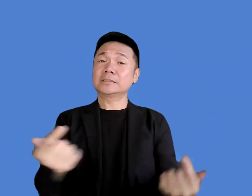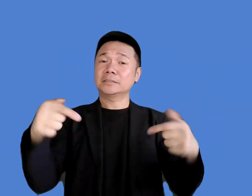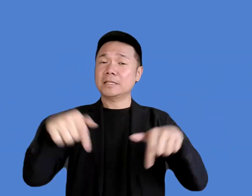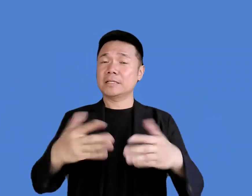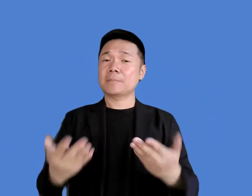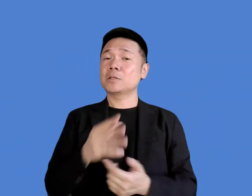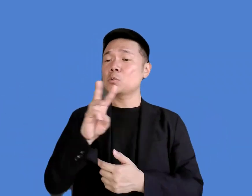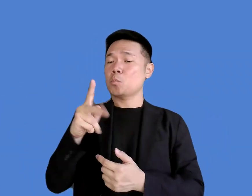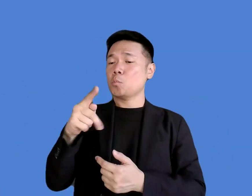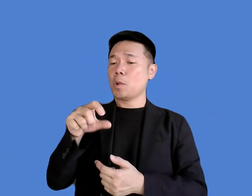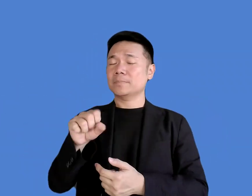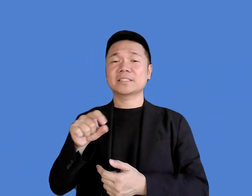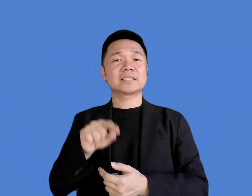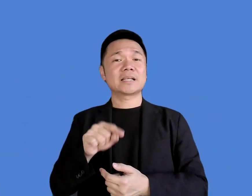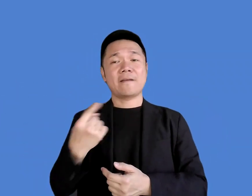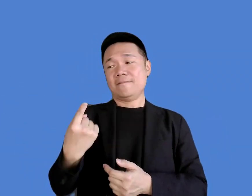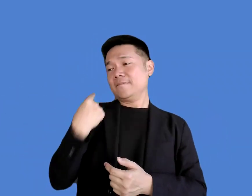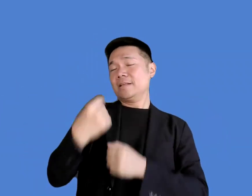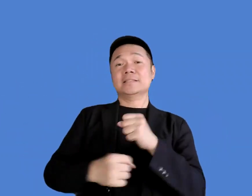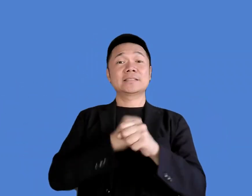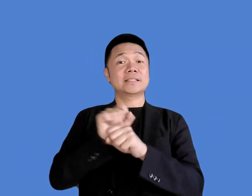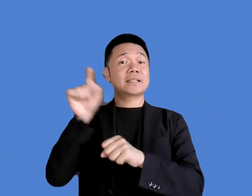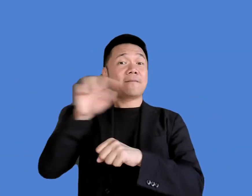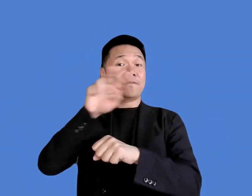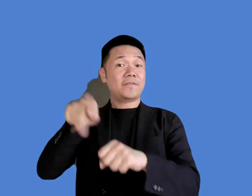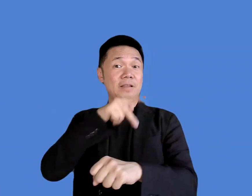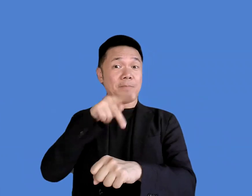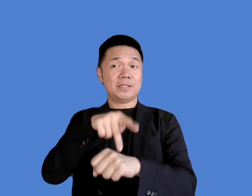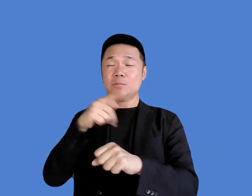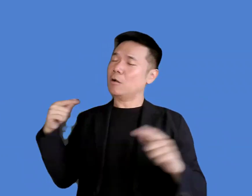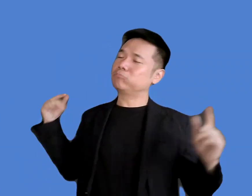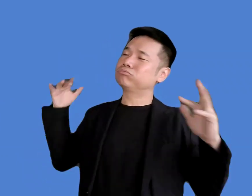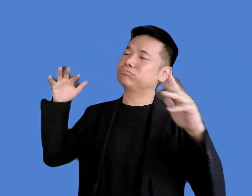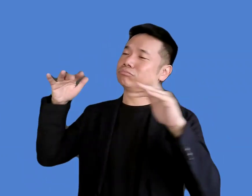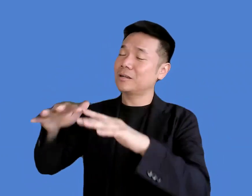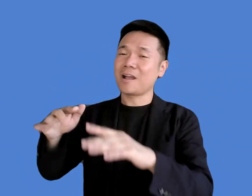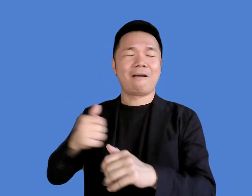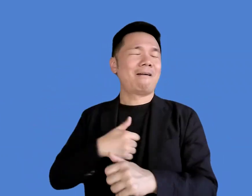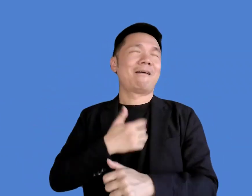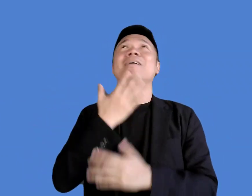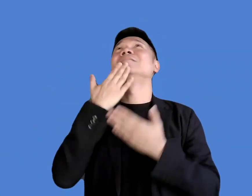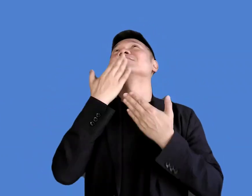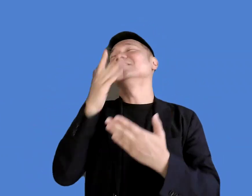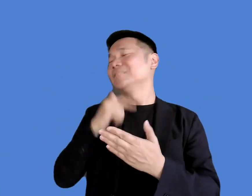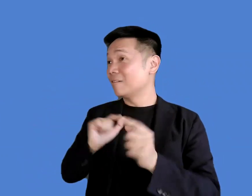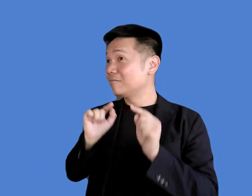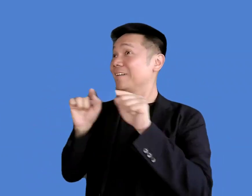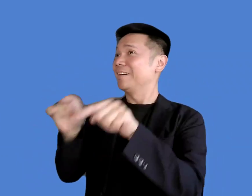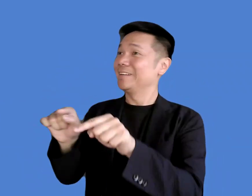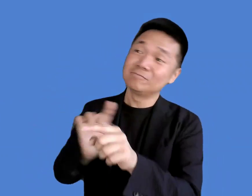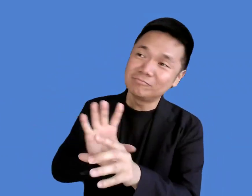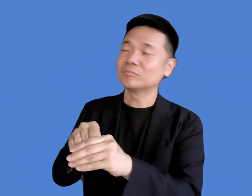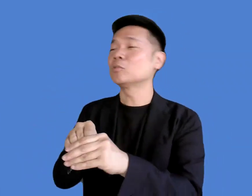WEPs community in the Philippines, and I was very lucky to be at that meeting. We heard